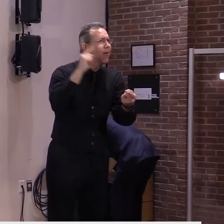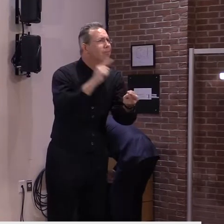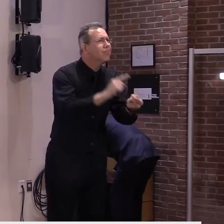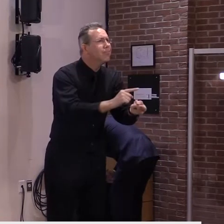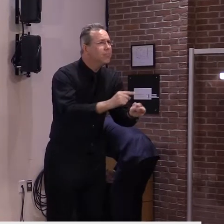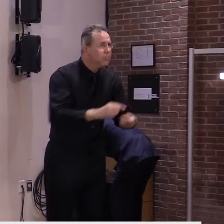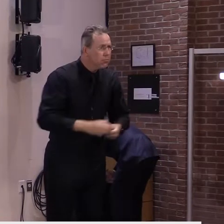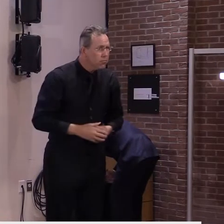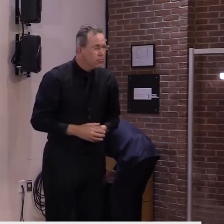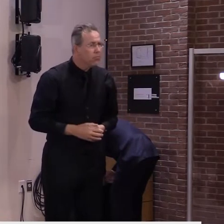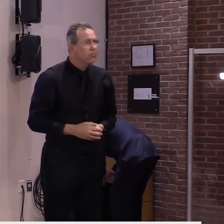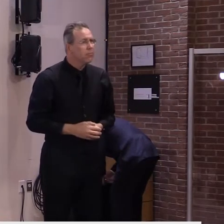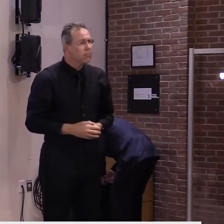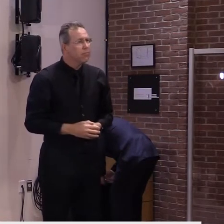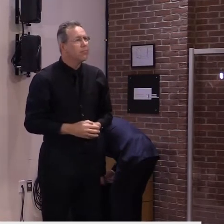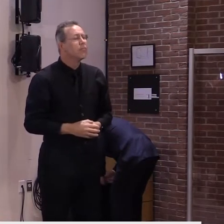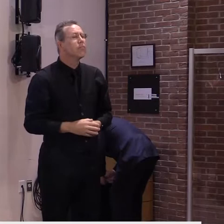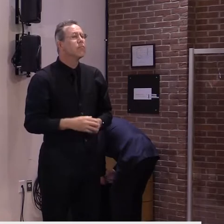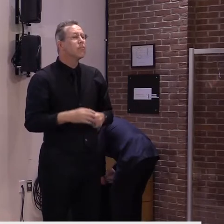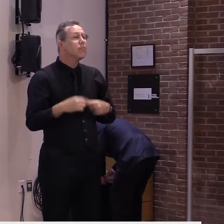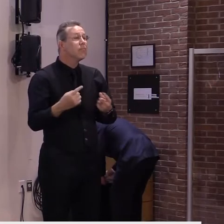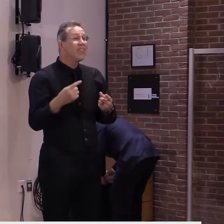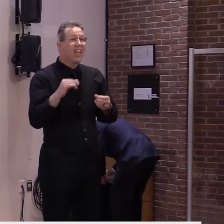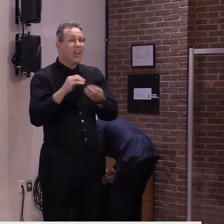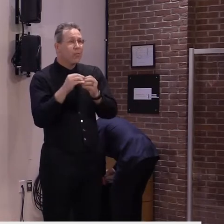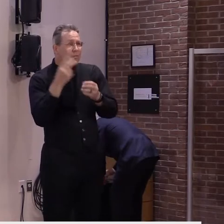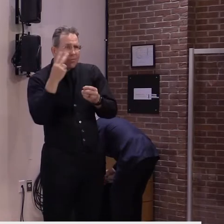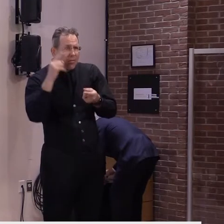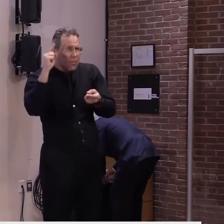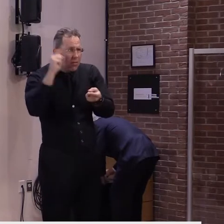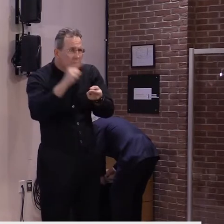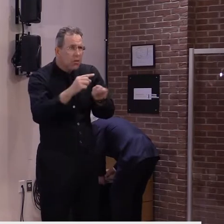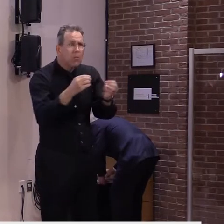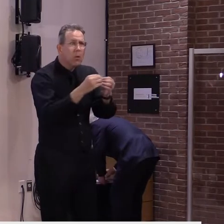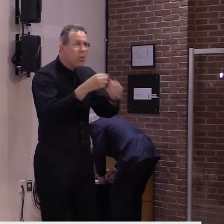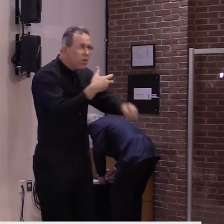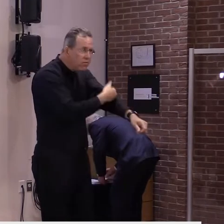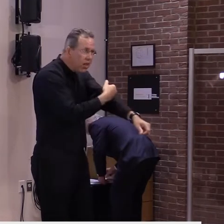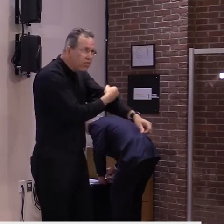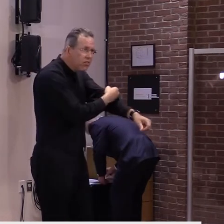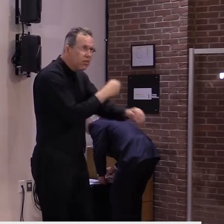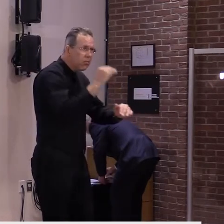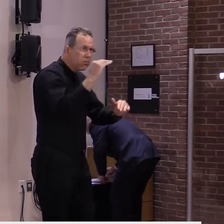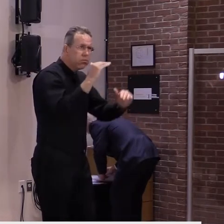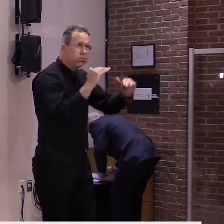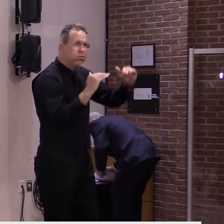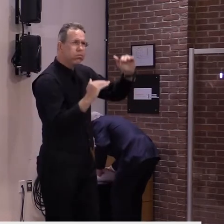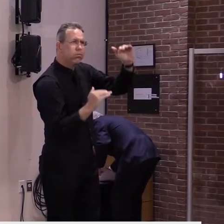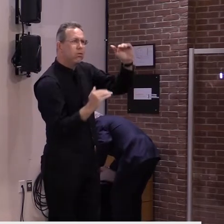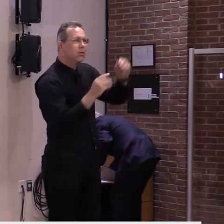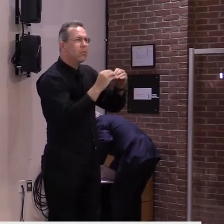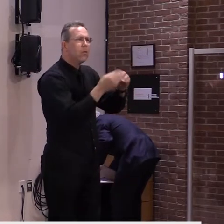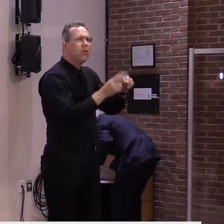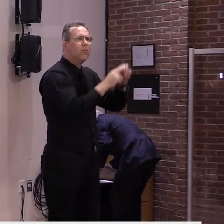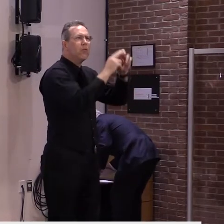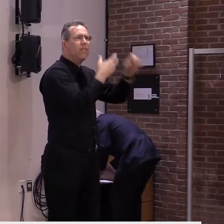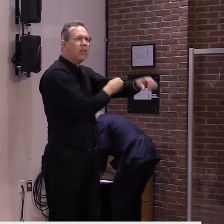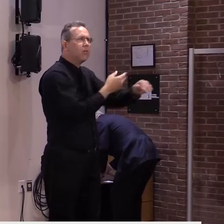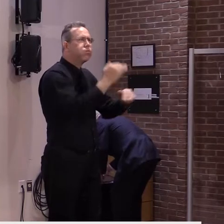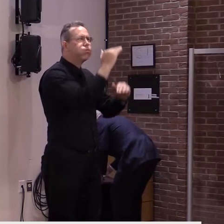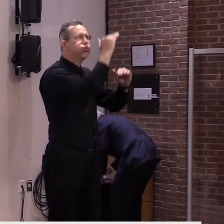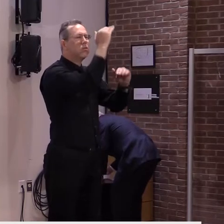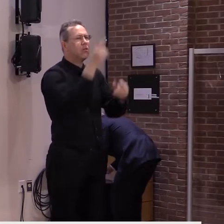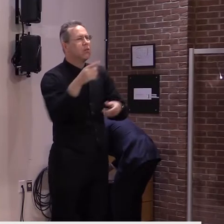vaccination rates pushing higher, our communities are getting safer by the day. For example, there are currently no